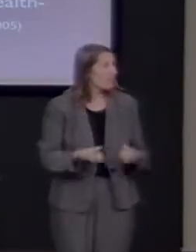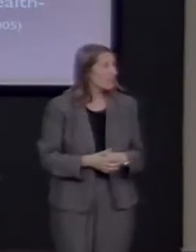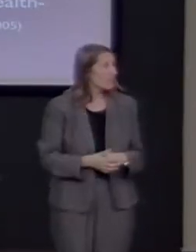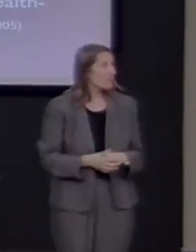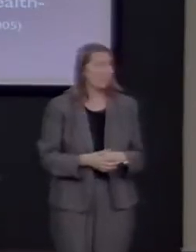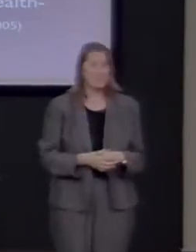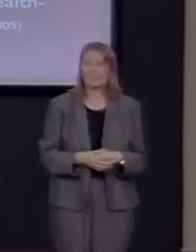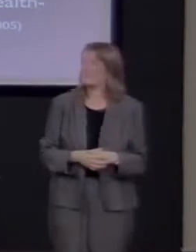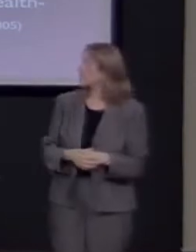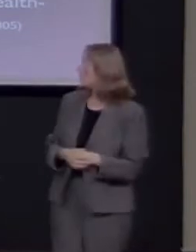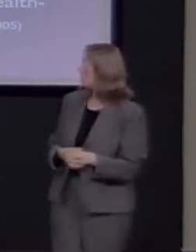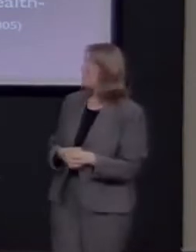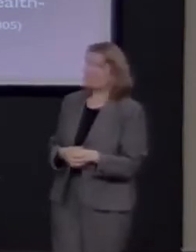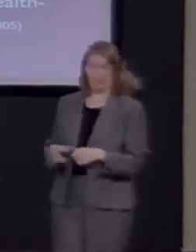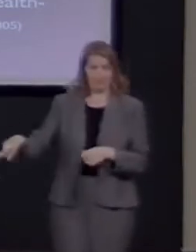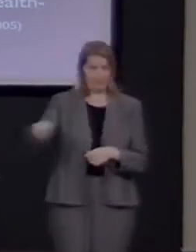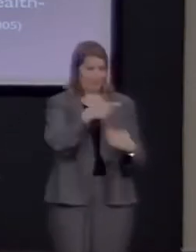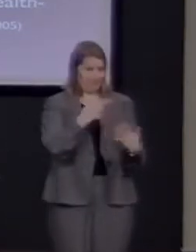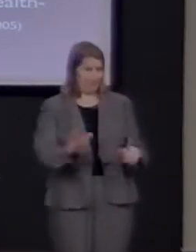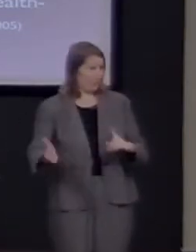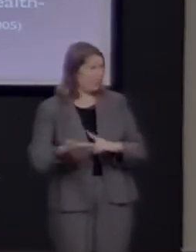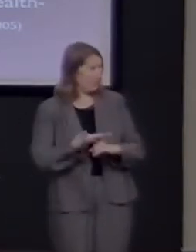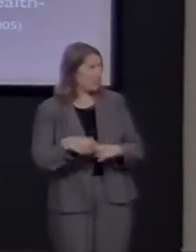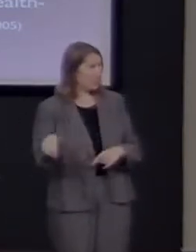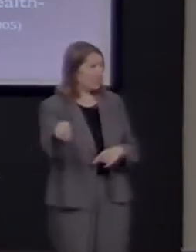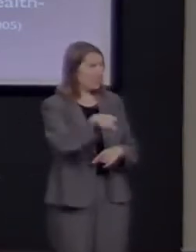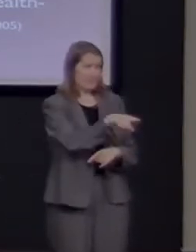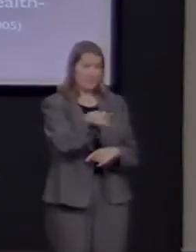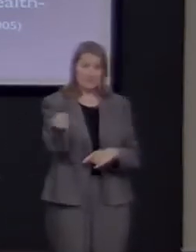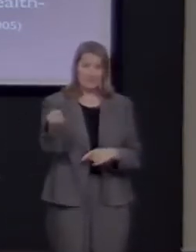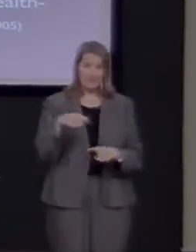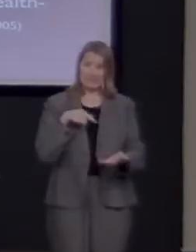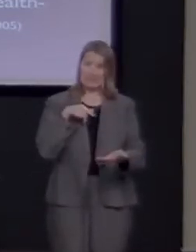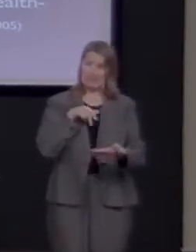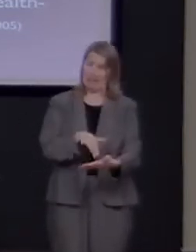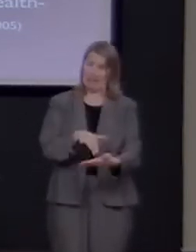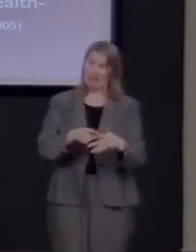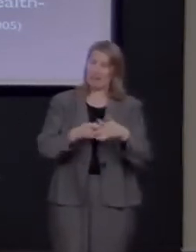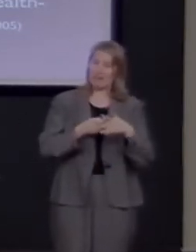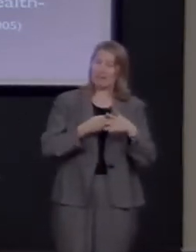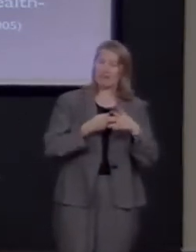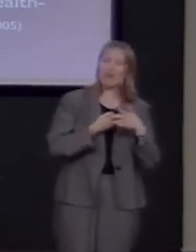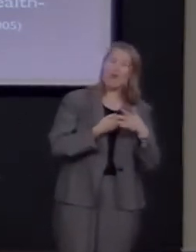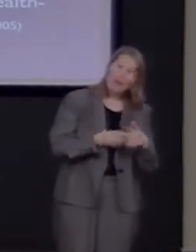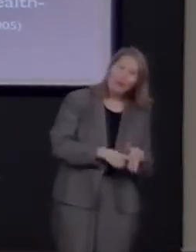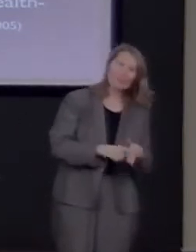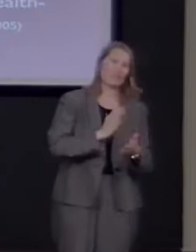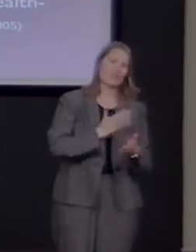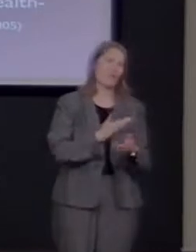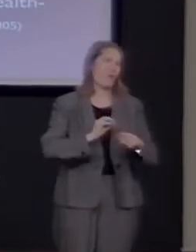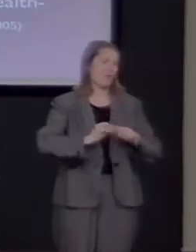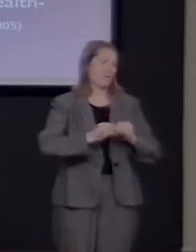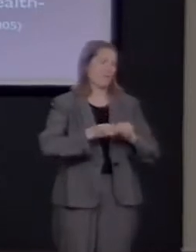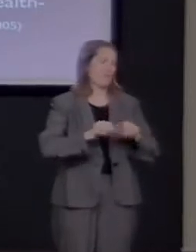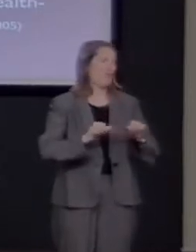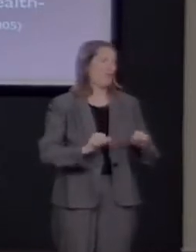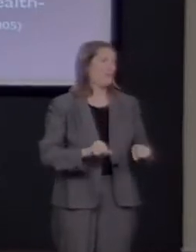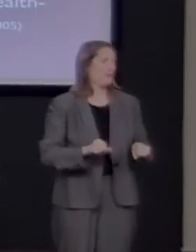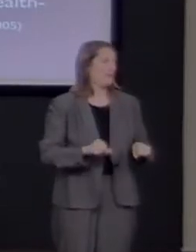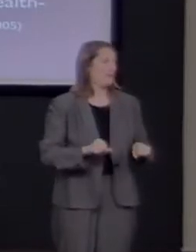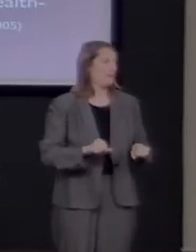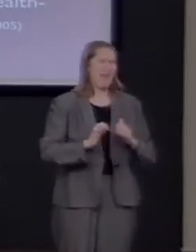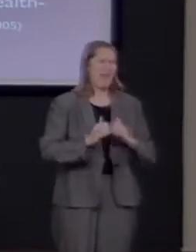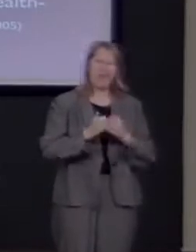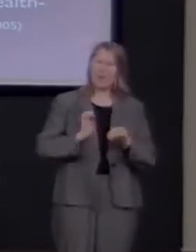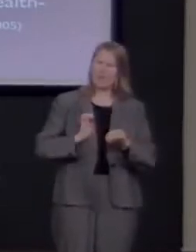this list convinces you that studying the origins of our numerical abilities and why